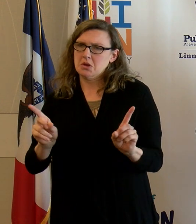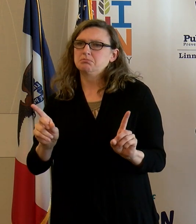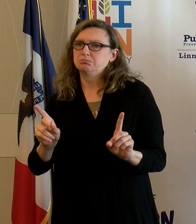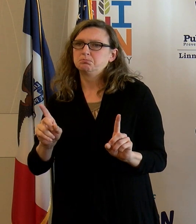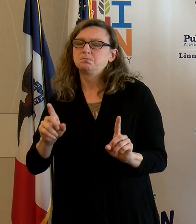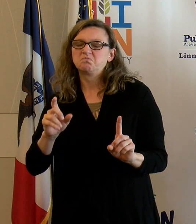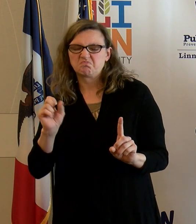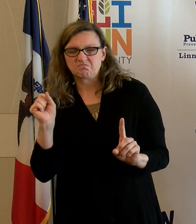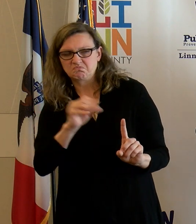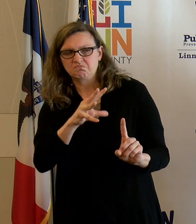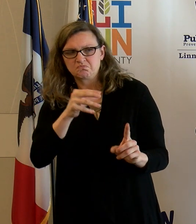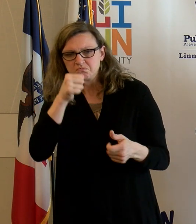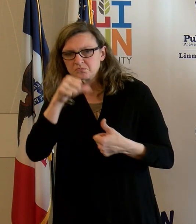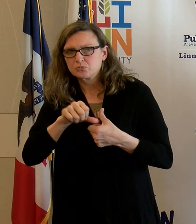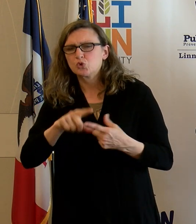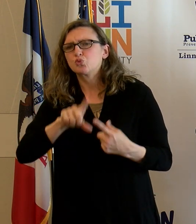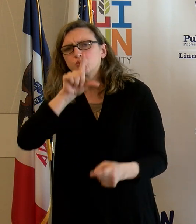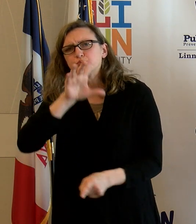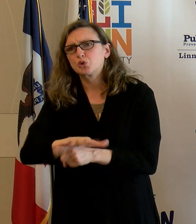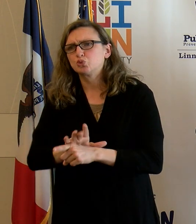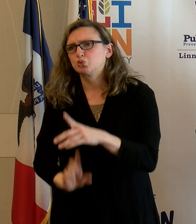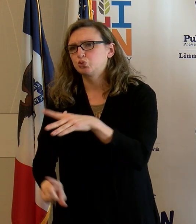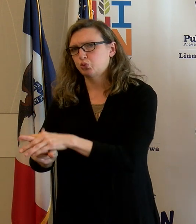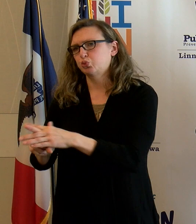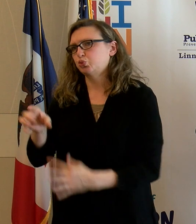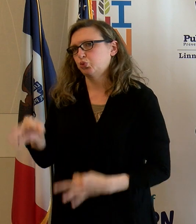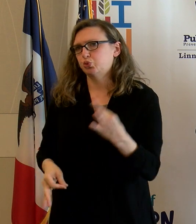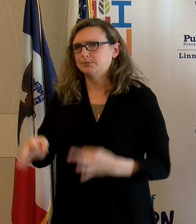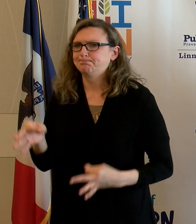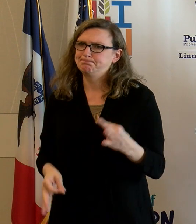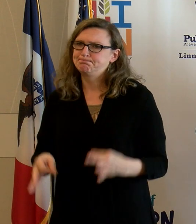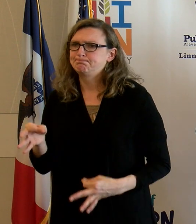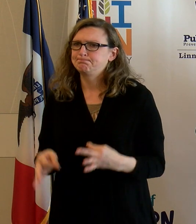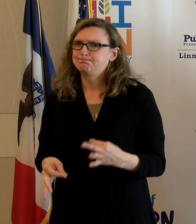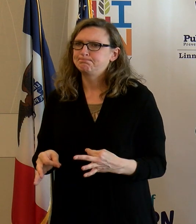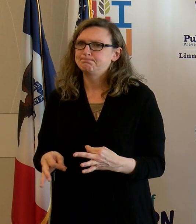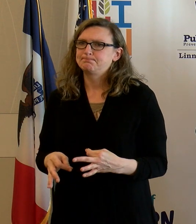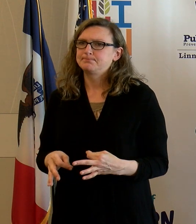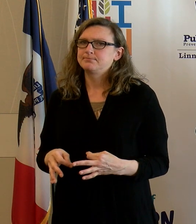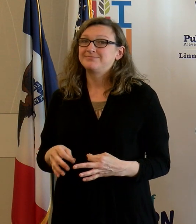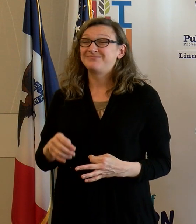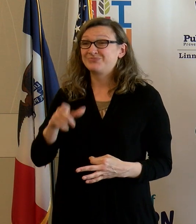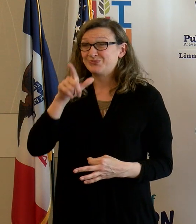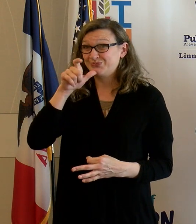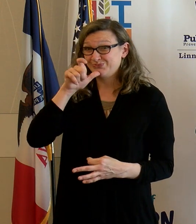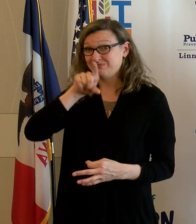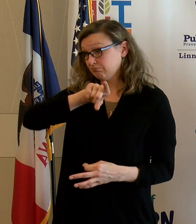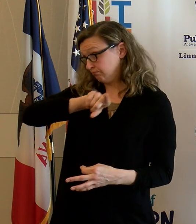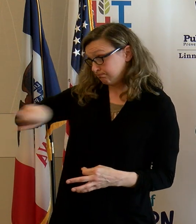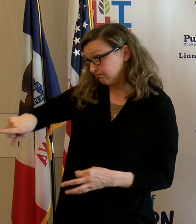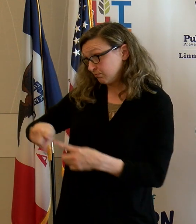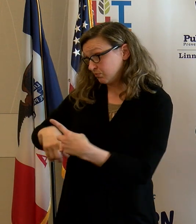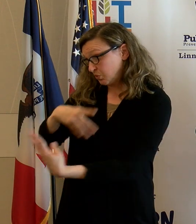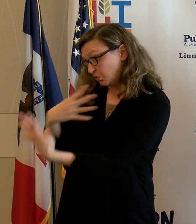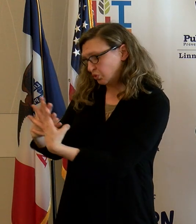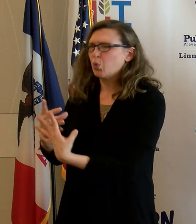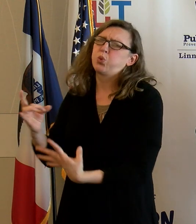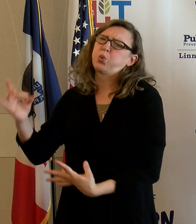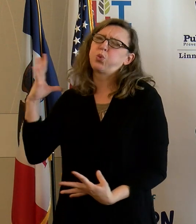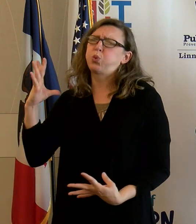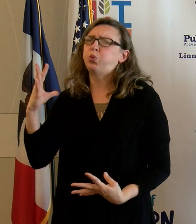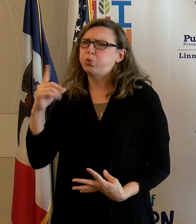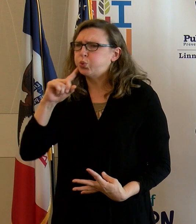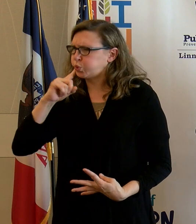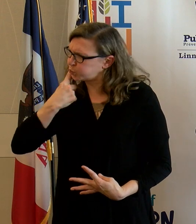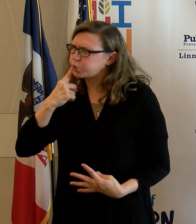That allows us to house only those people who have been charged with the more serious of violations in the facility, and we don't have to bring